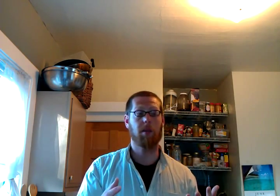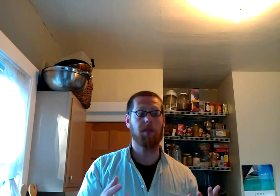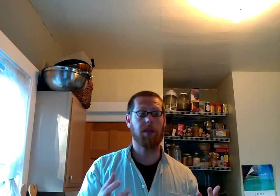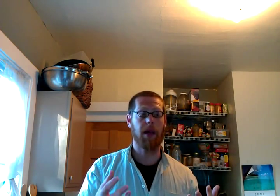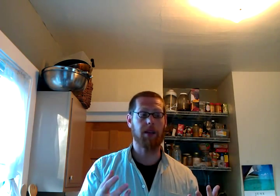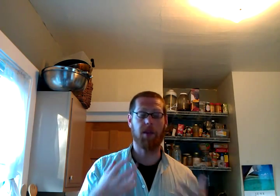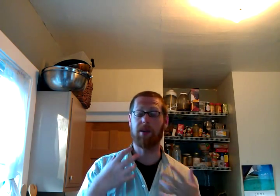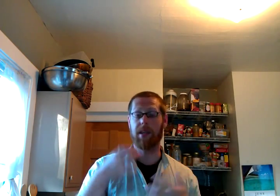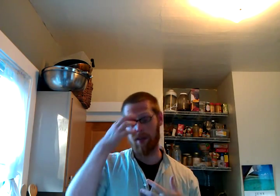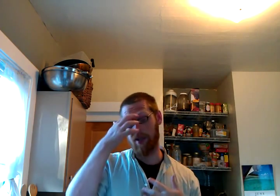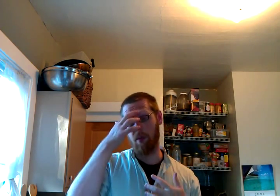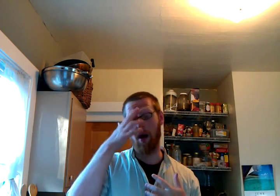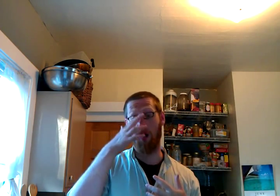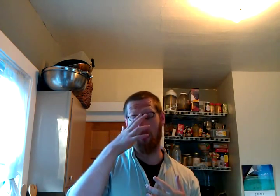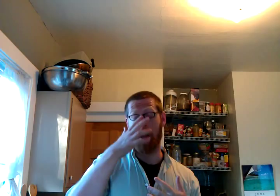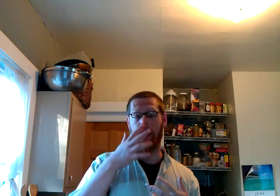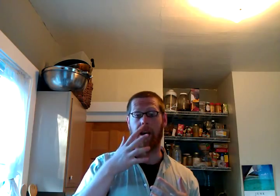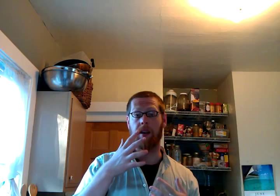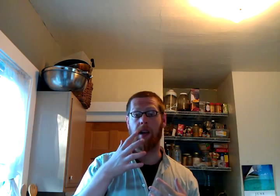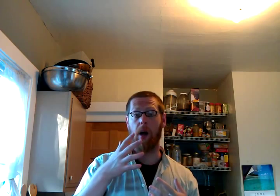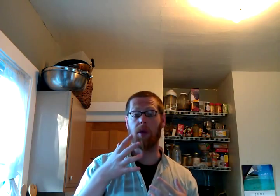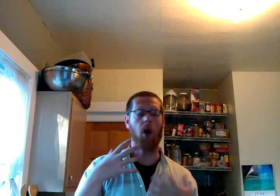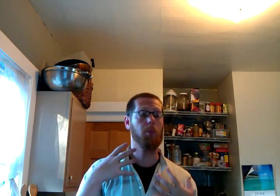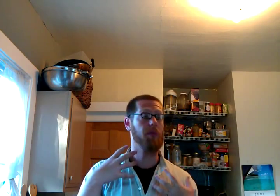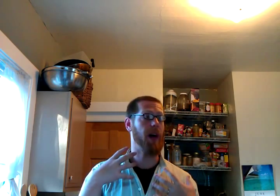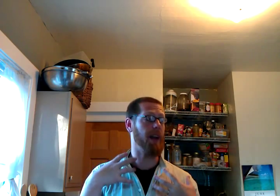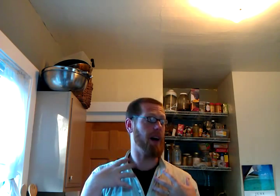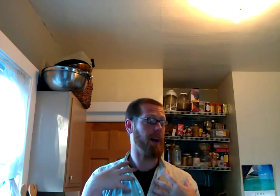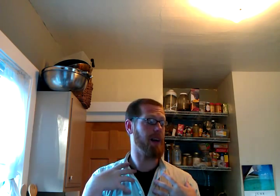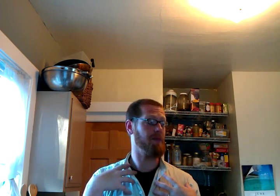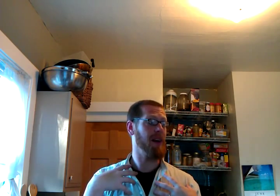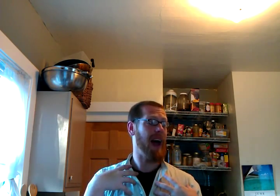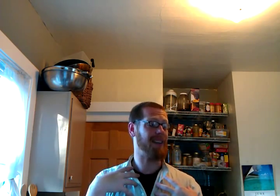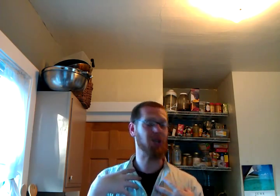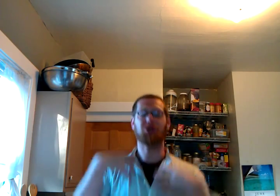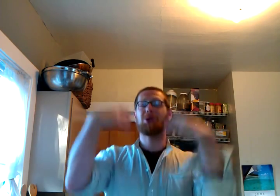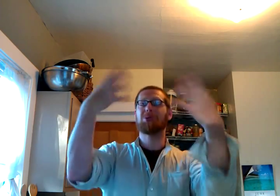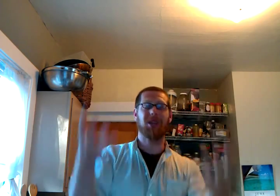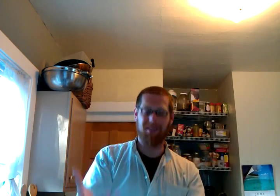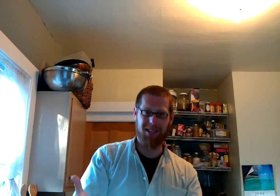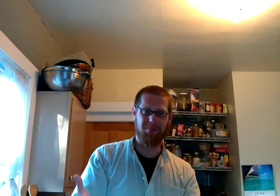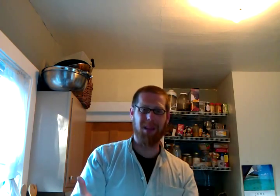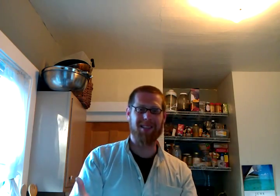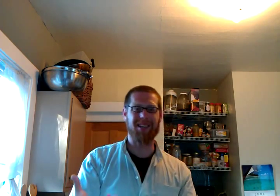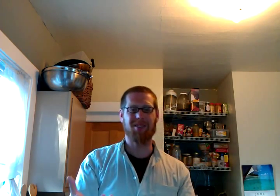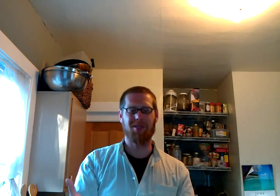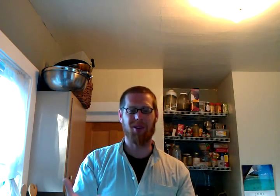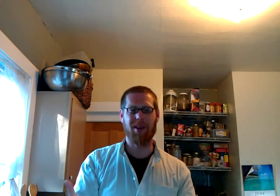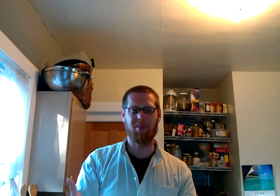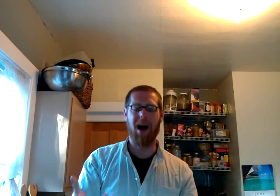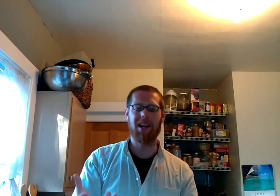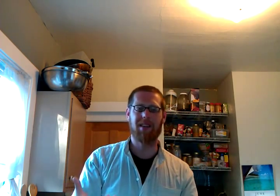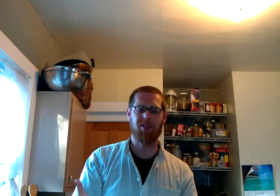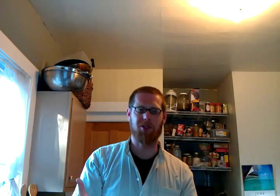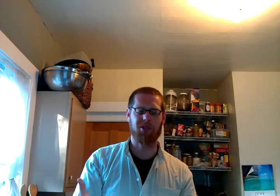something that is very near and dear to my heart, and I would hope that kind of as each church gives its blessings to the greater body of the church in this